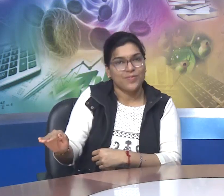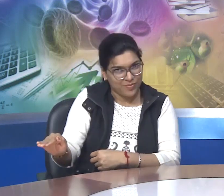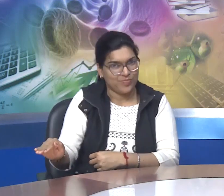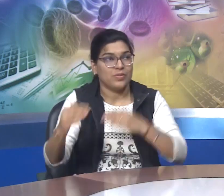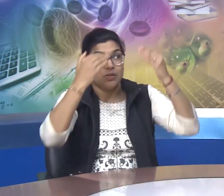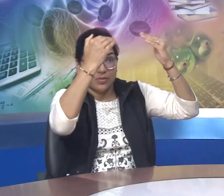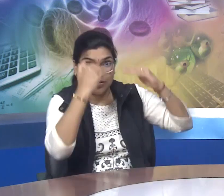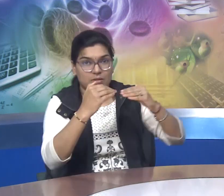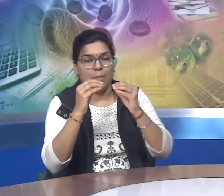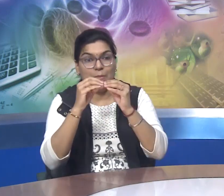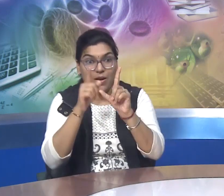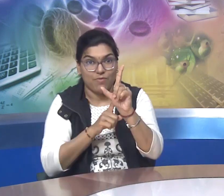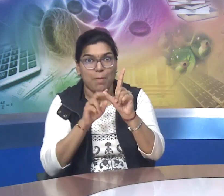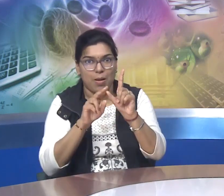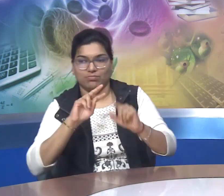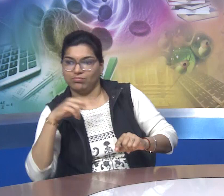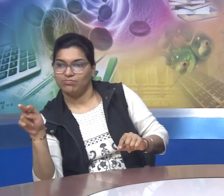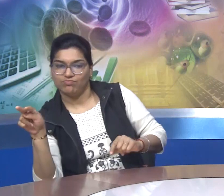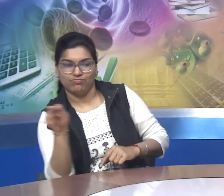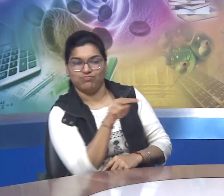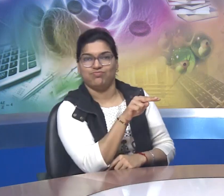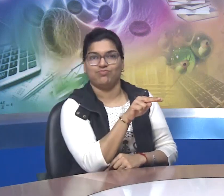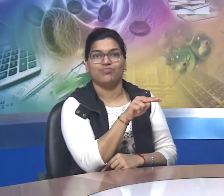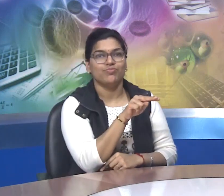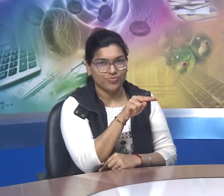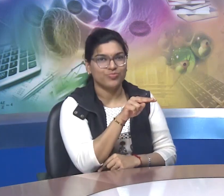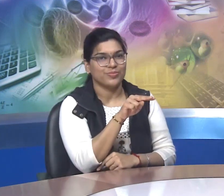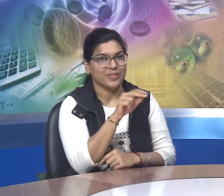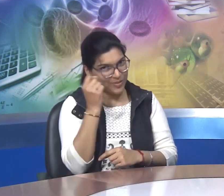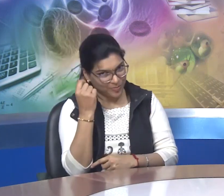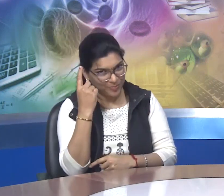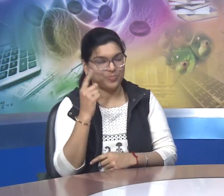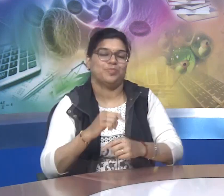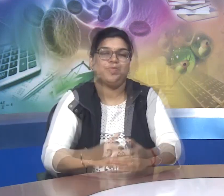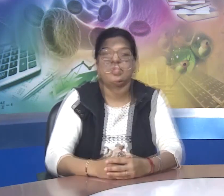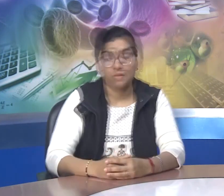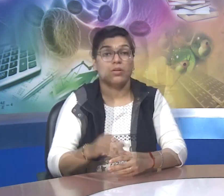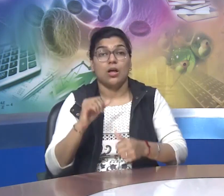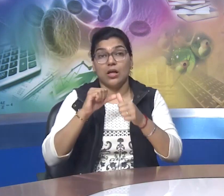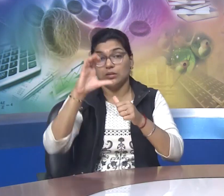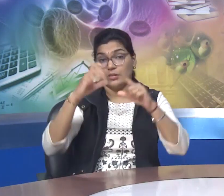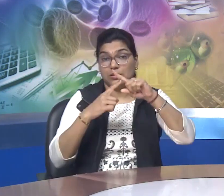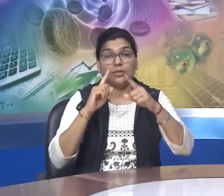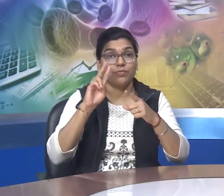boy, so we added by in this sentence. Active